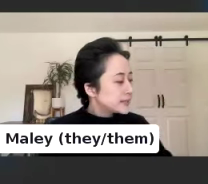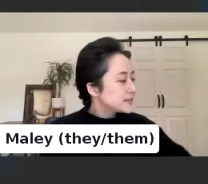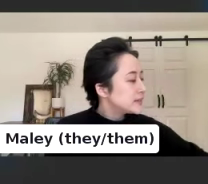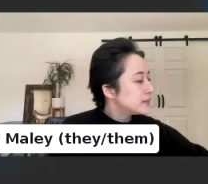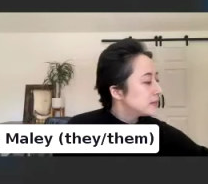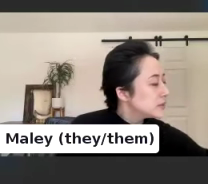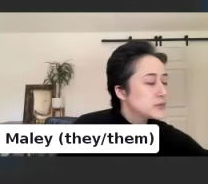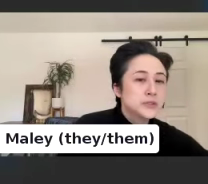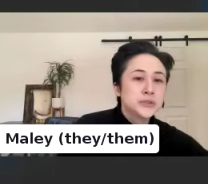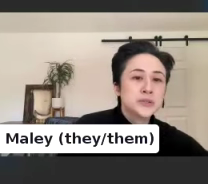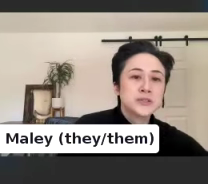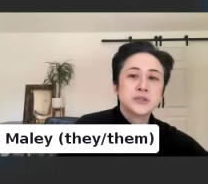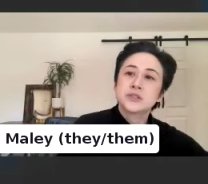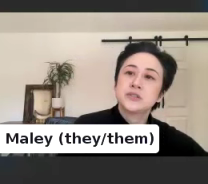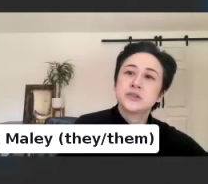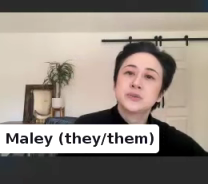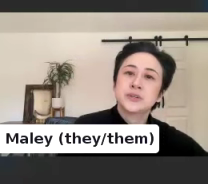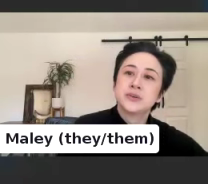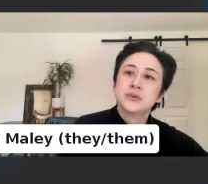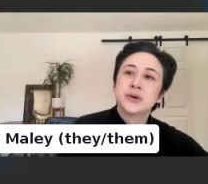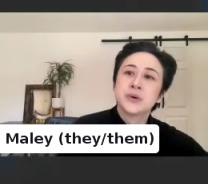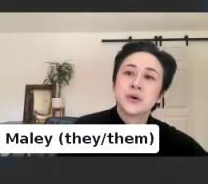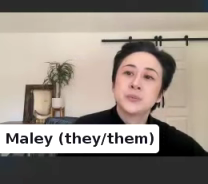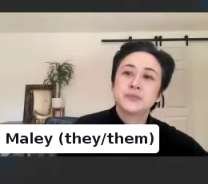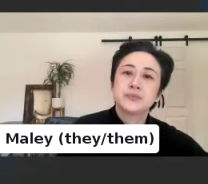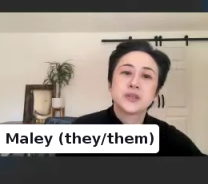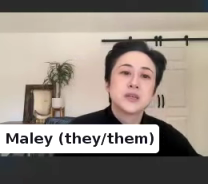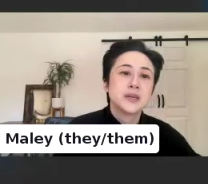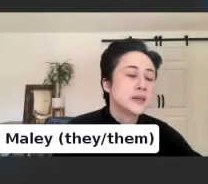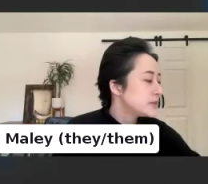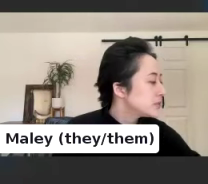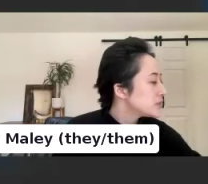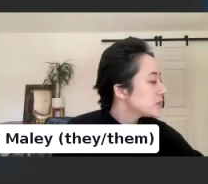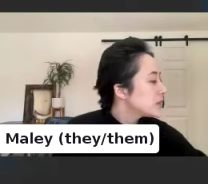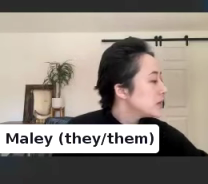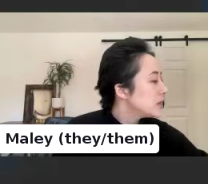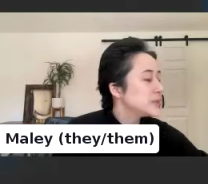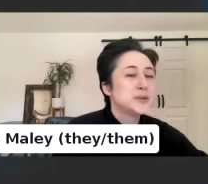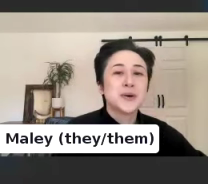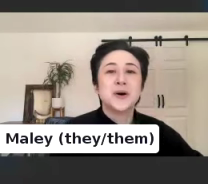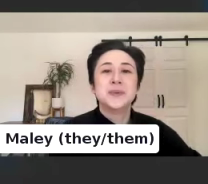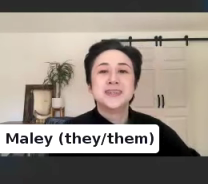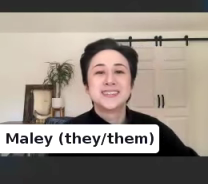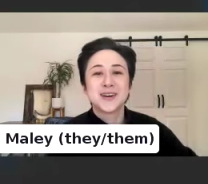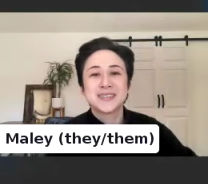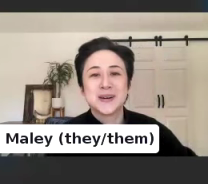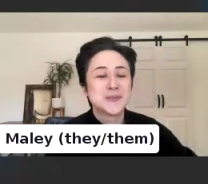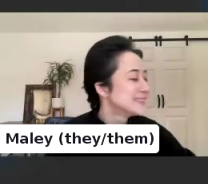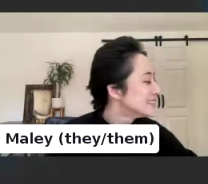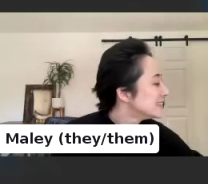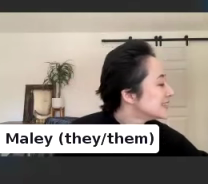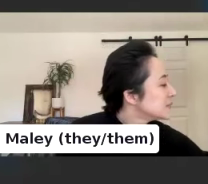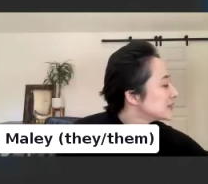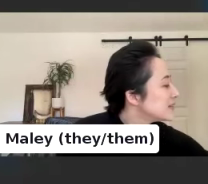So, like I said, 2 things you can do when you go home is when you go home, you're already